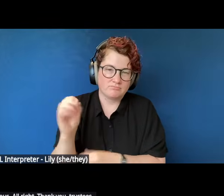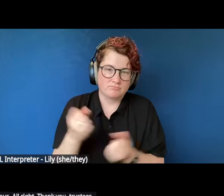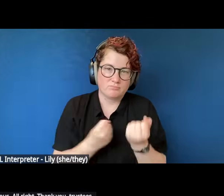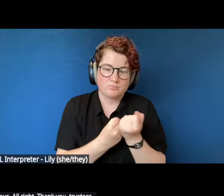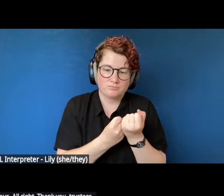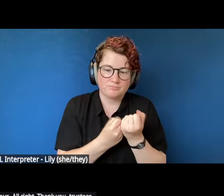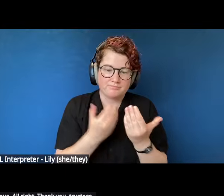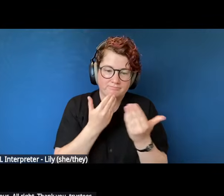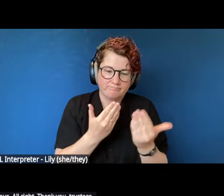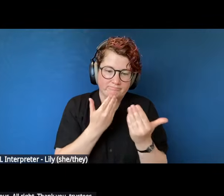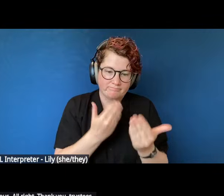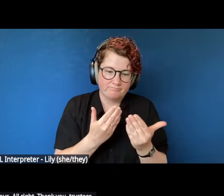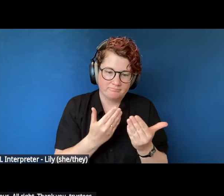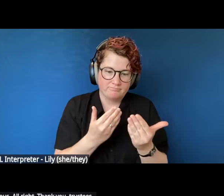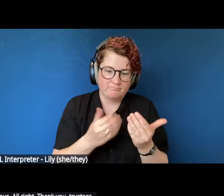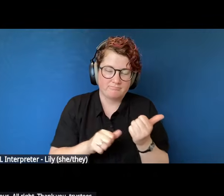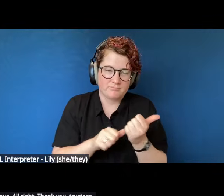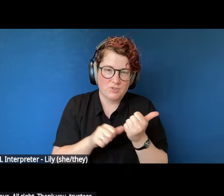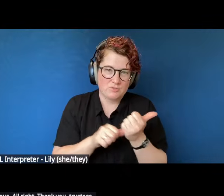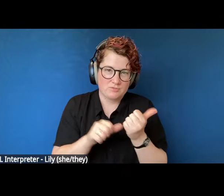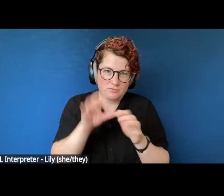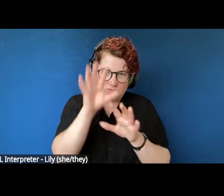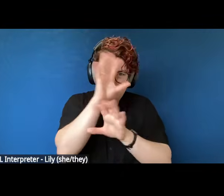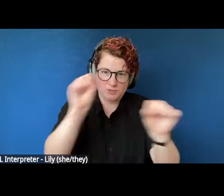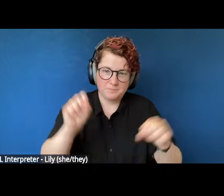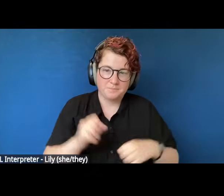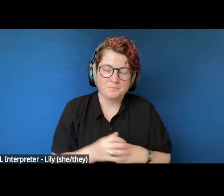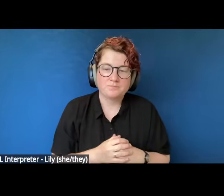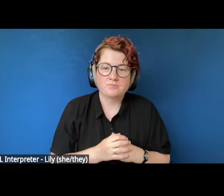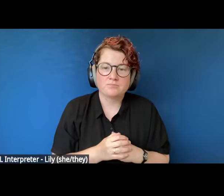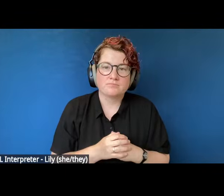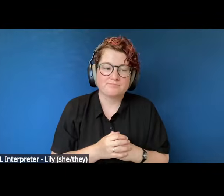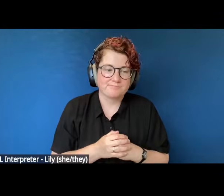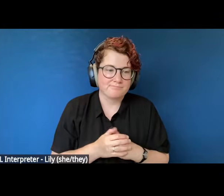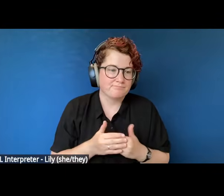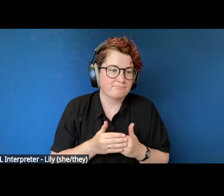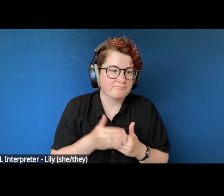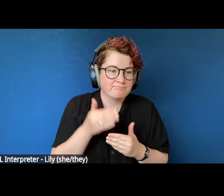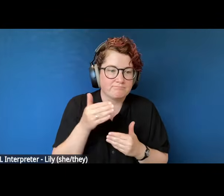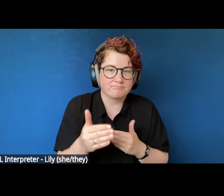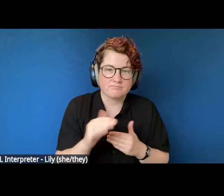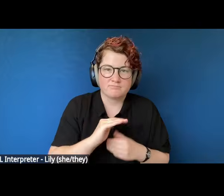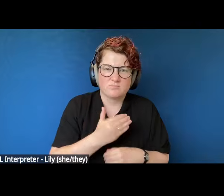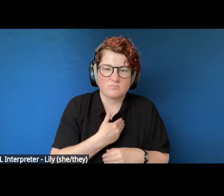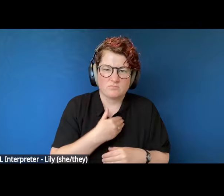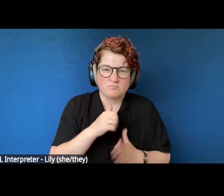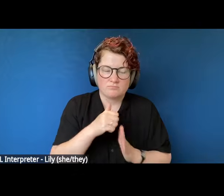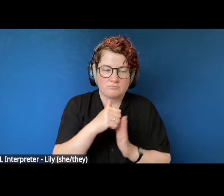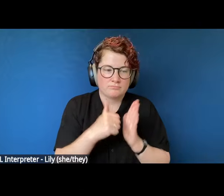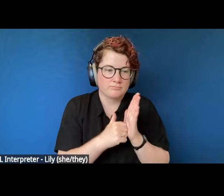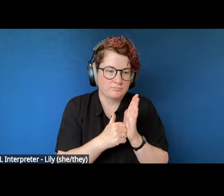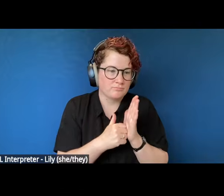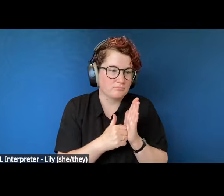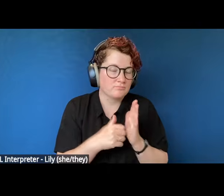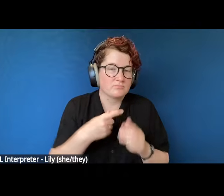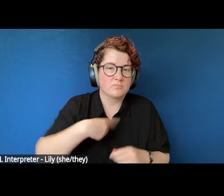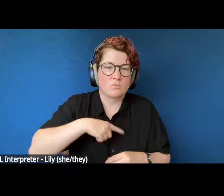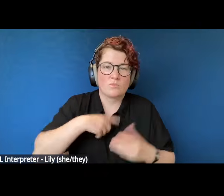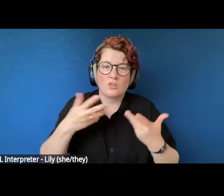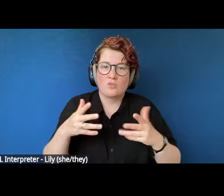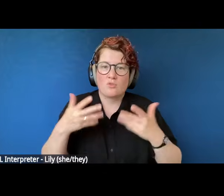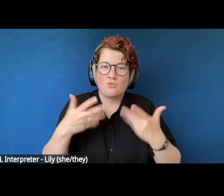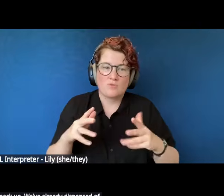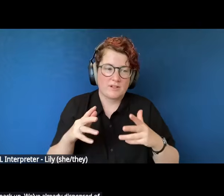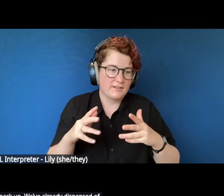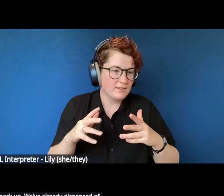Superintendent Arts. Okay, so we're moving along in our agenda packet. We've already dispensed of the next